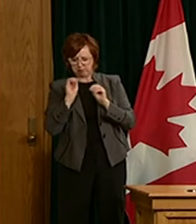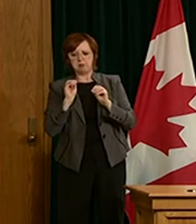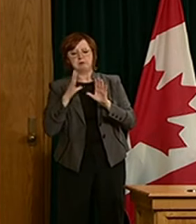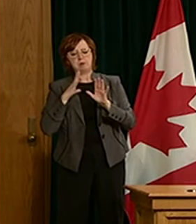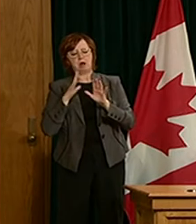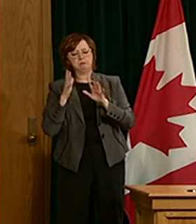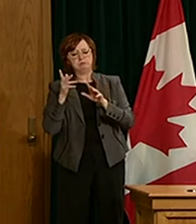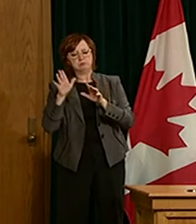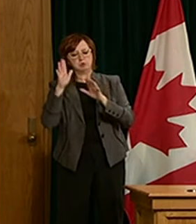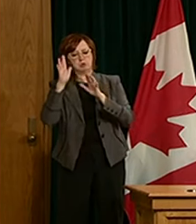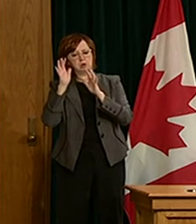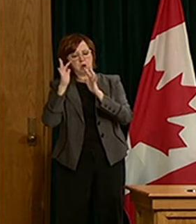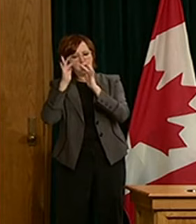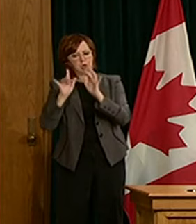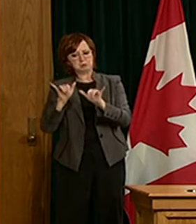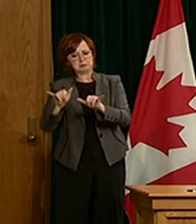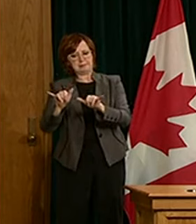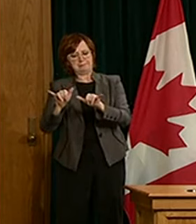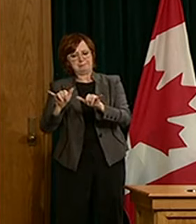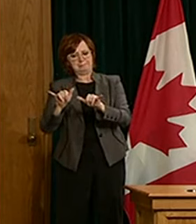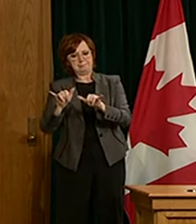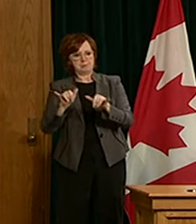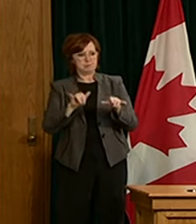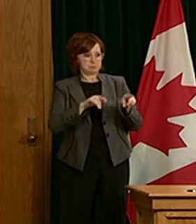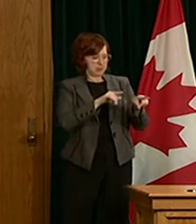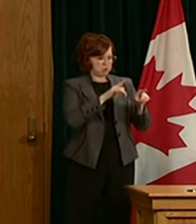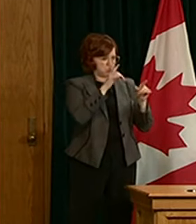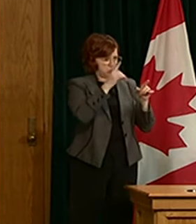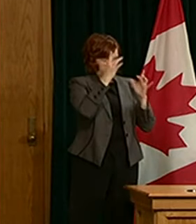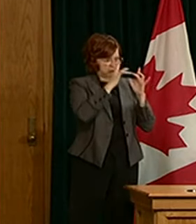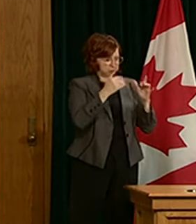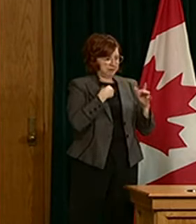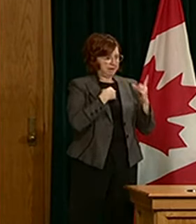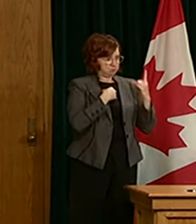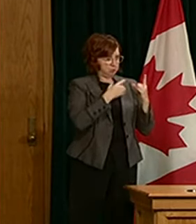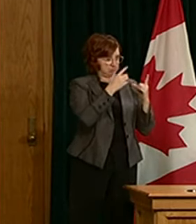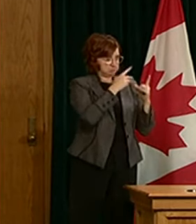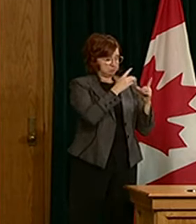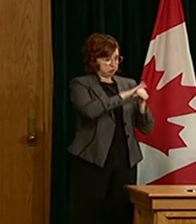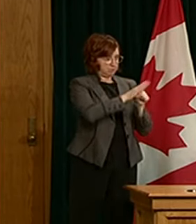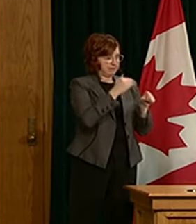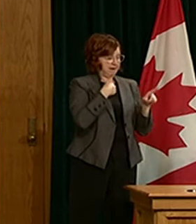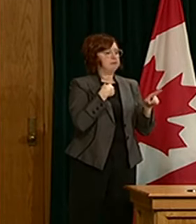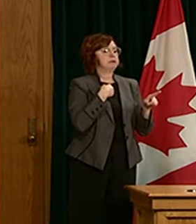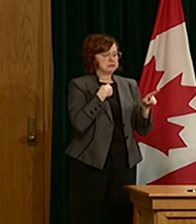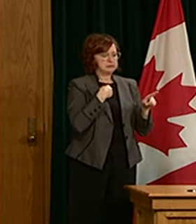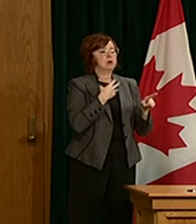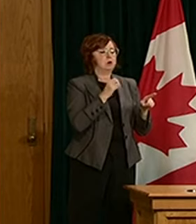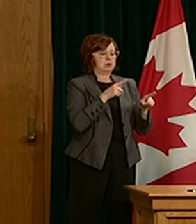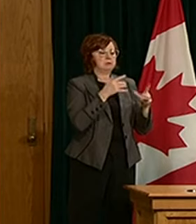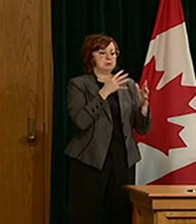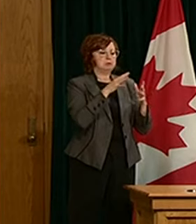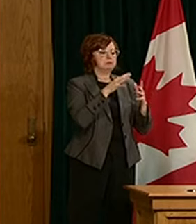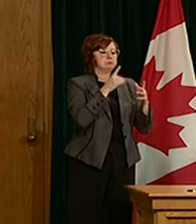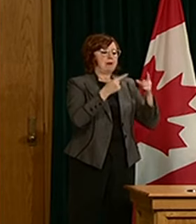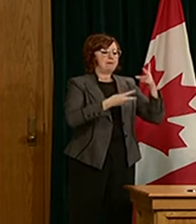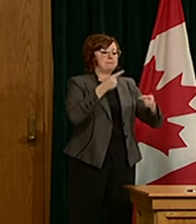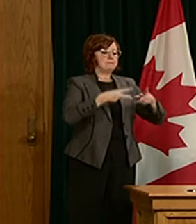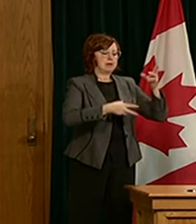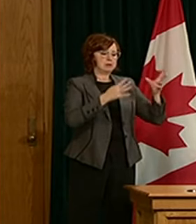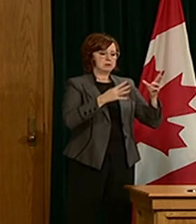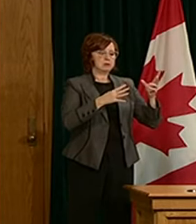here as COVID-19 patients only, right now and for the next number of weeks and maybe months,